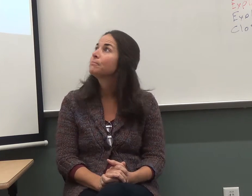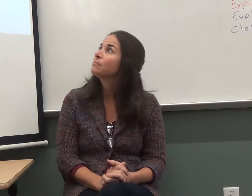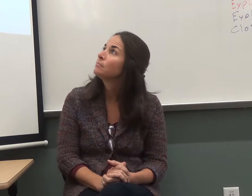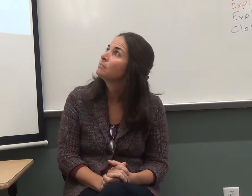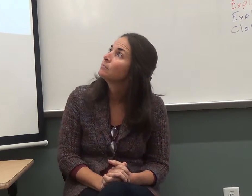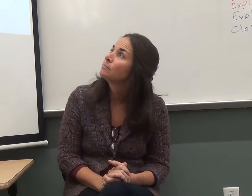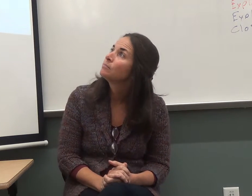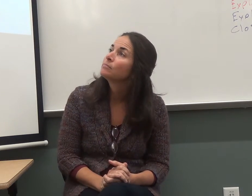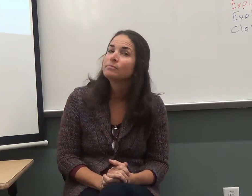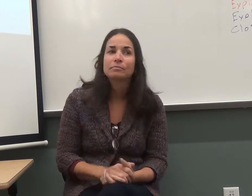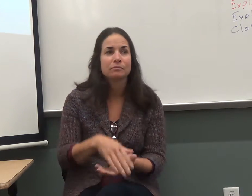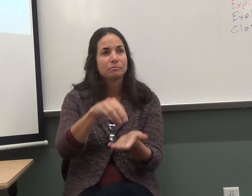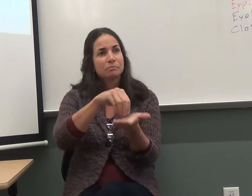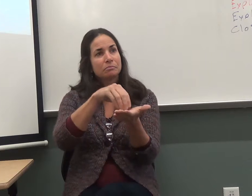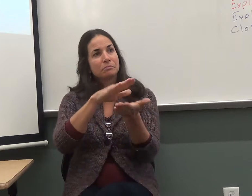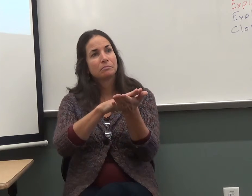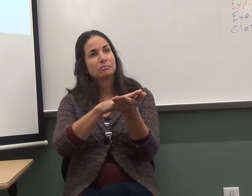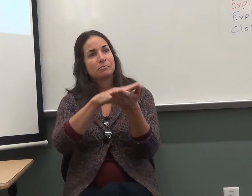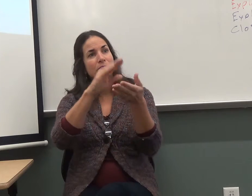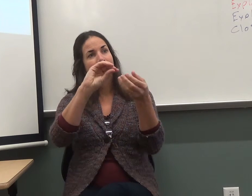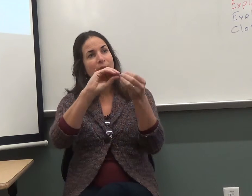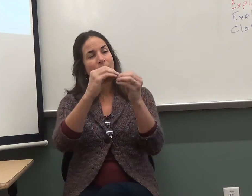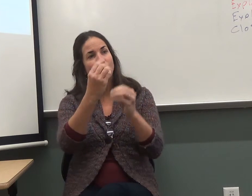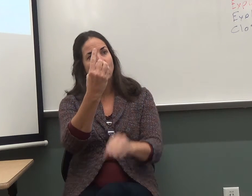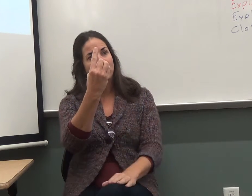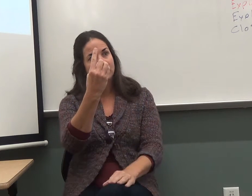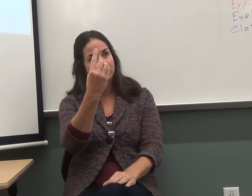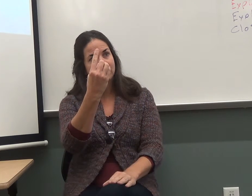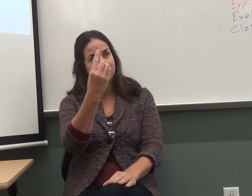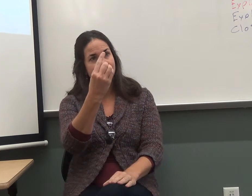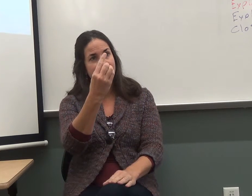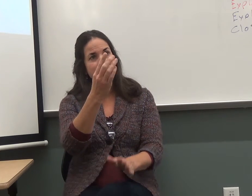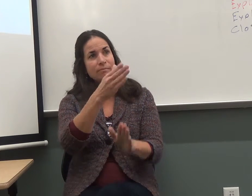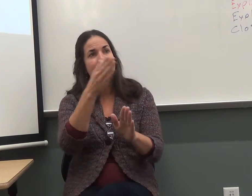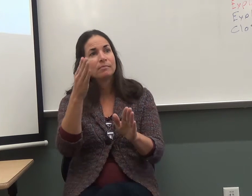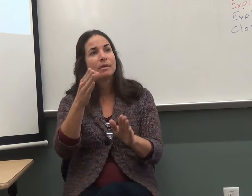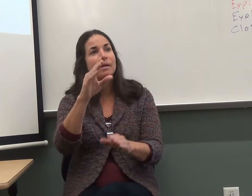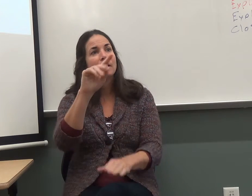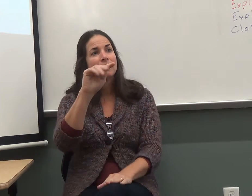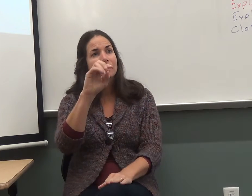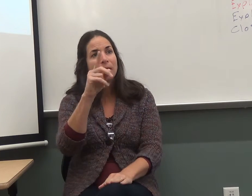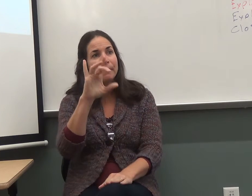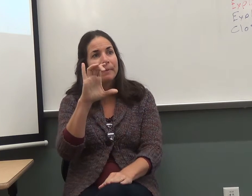1, and then you're going to write topic sentence next to it.